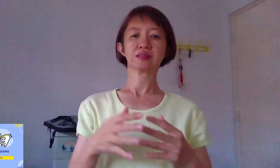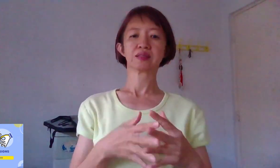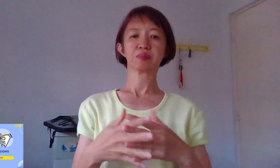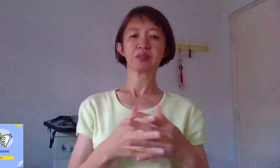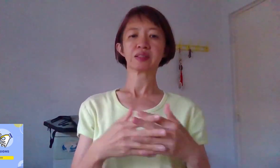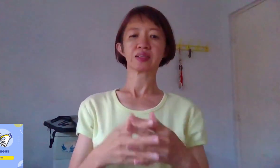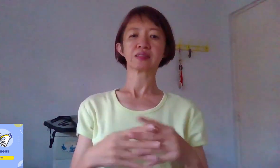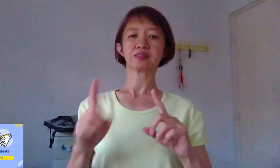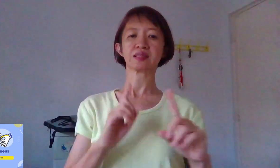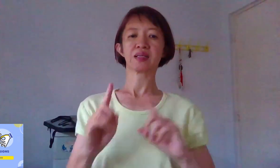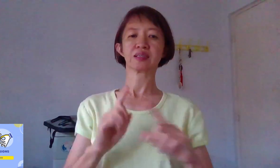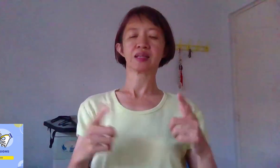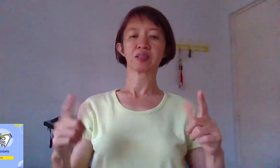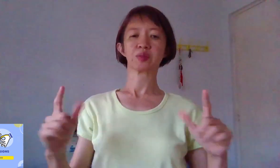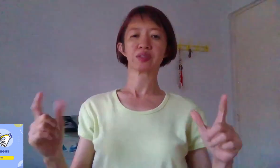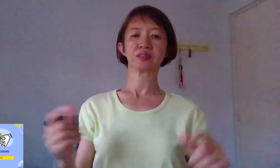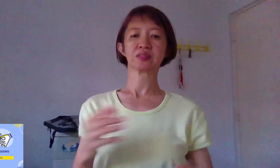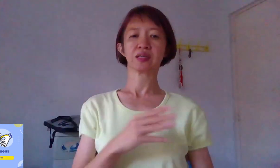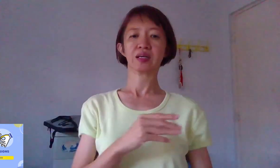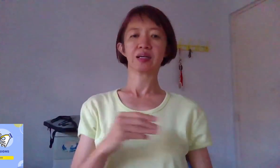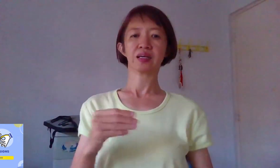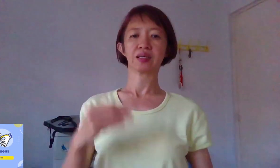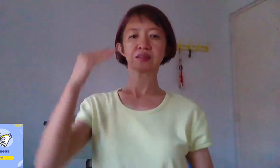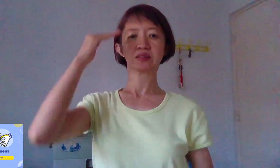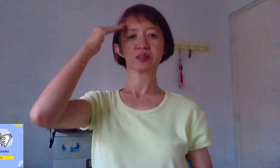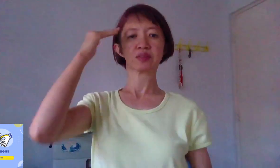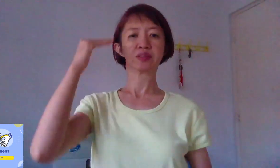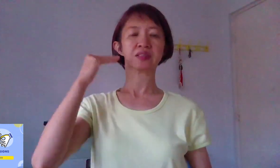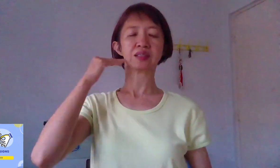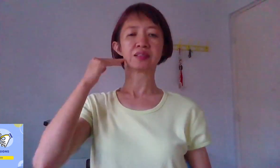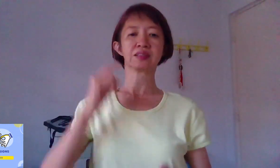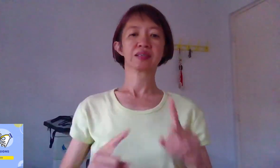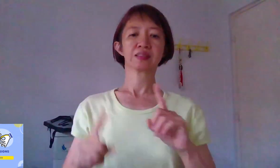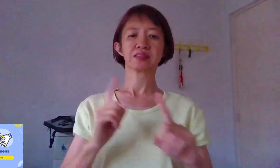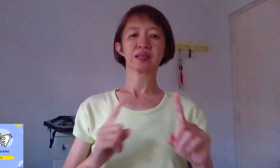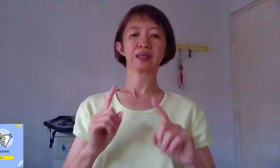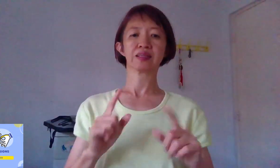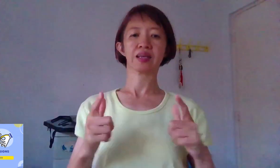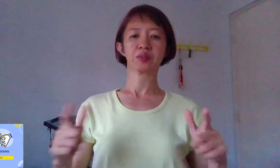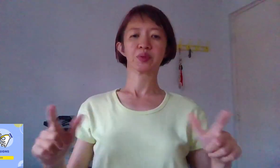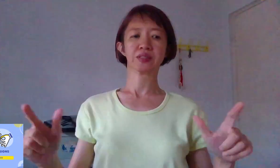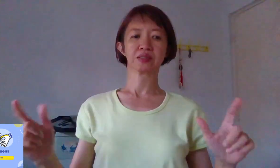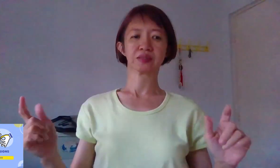in American Sign Language and Korean Sign Language.